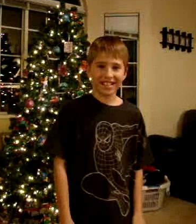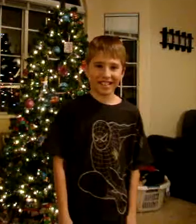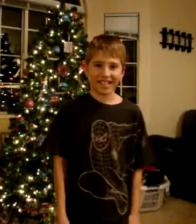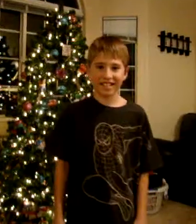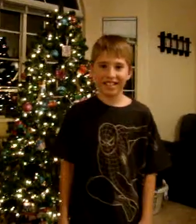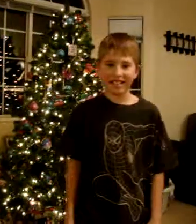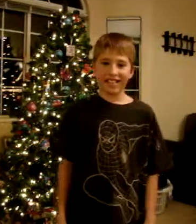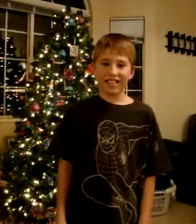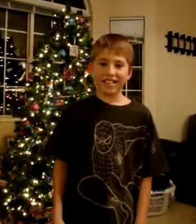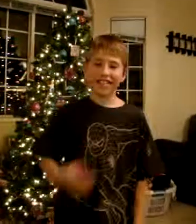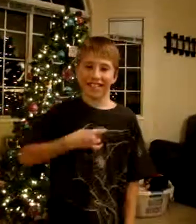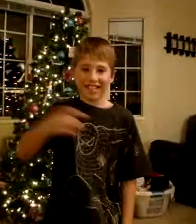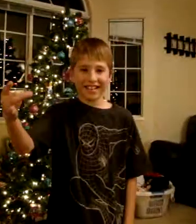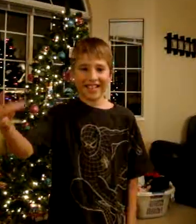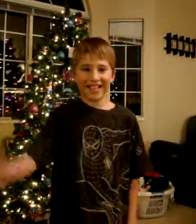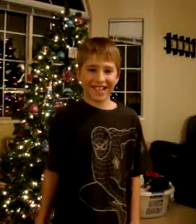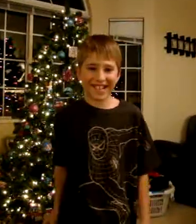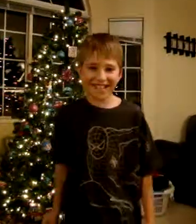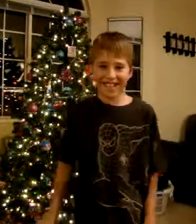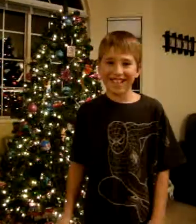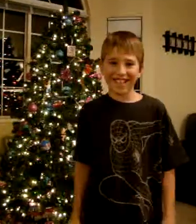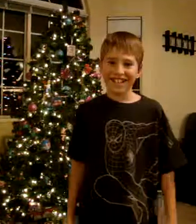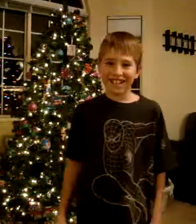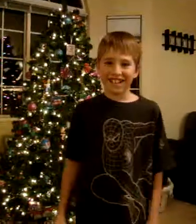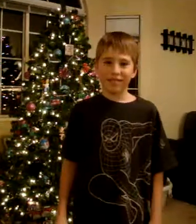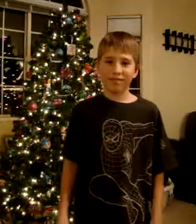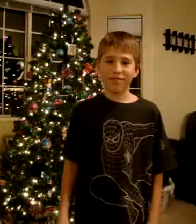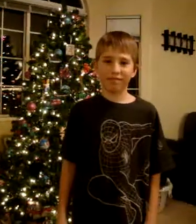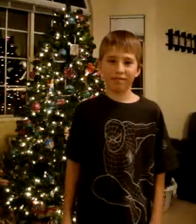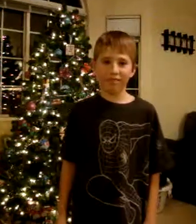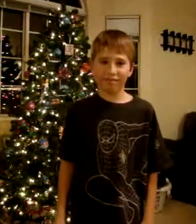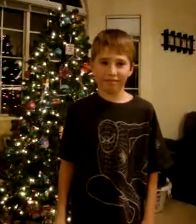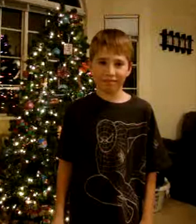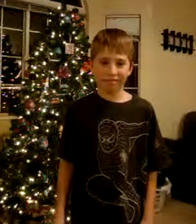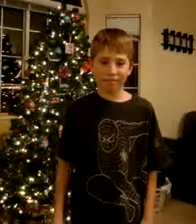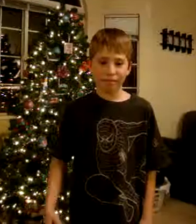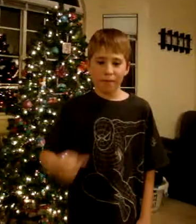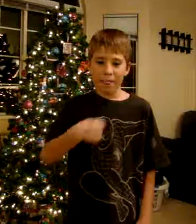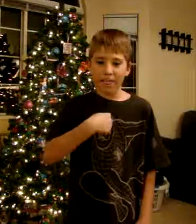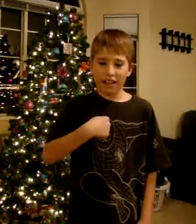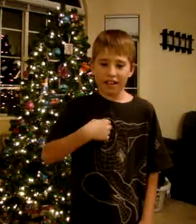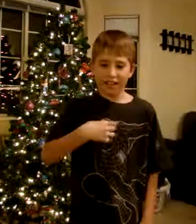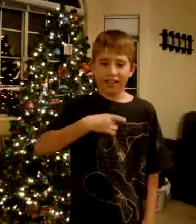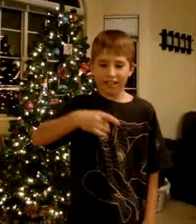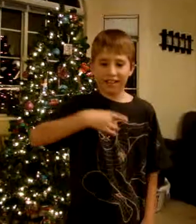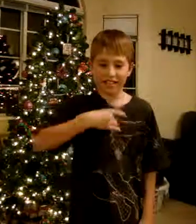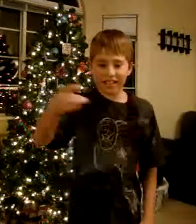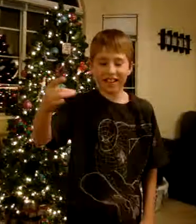like? Like. Can you say I like learning to sign? I